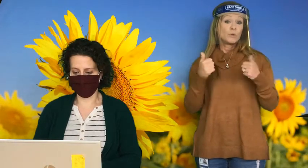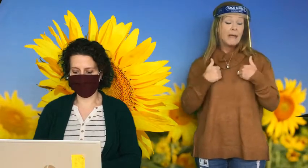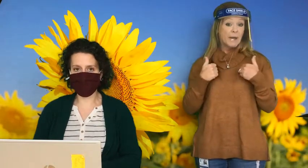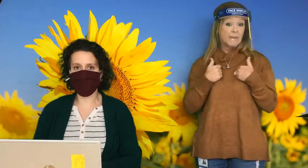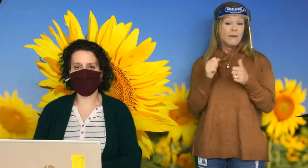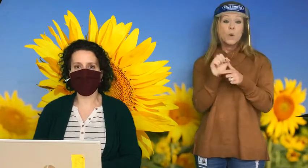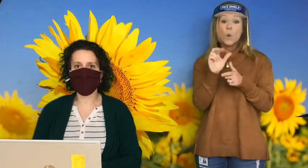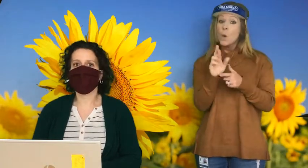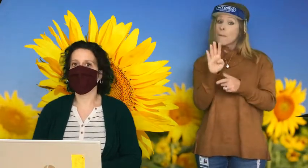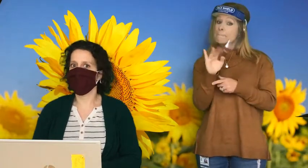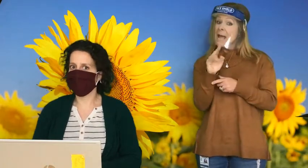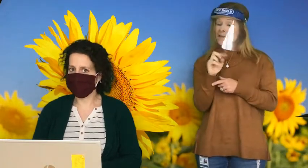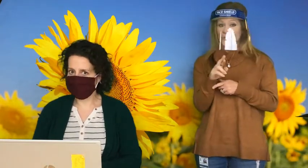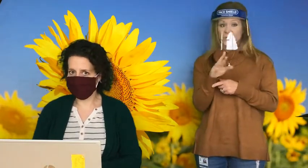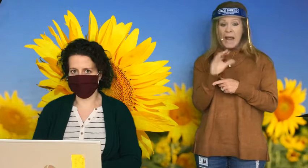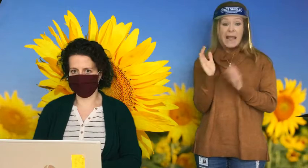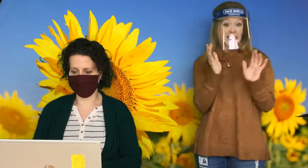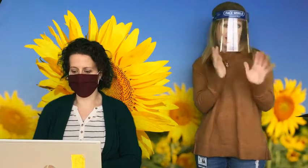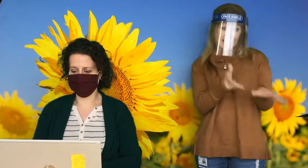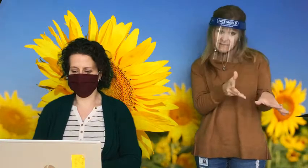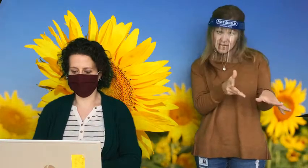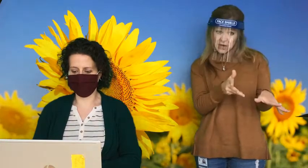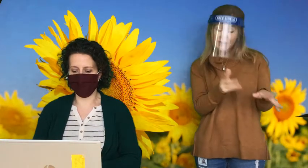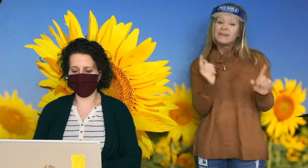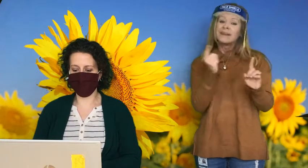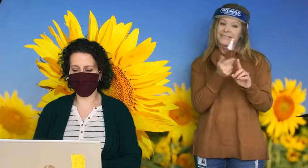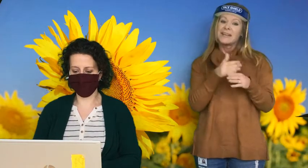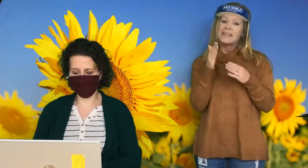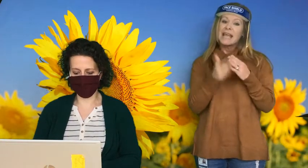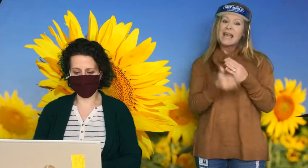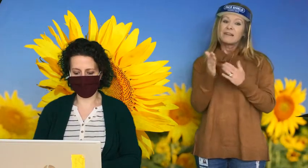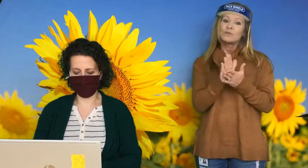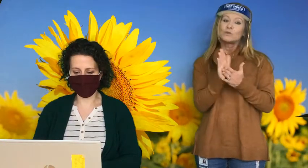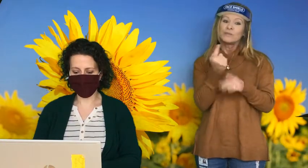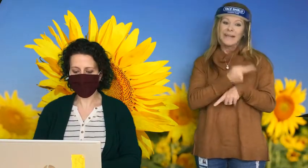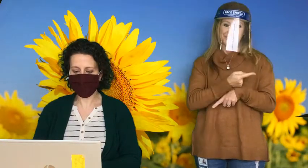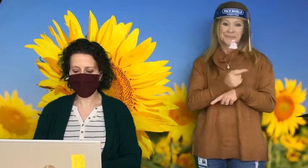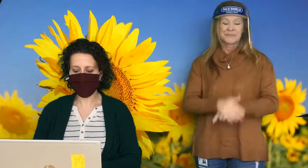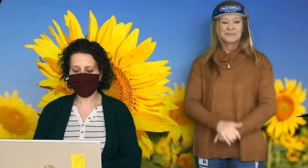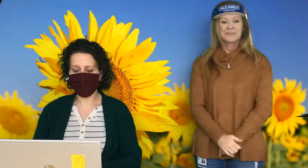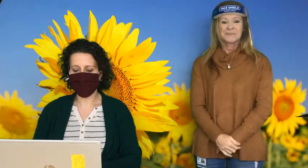backpack or binder, and leave it there until the end of the school day.